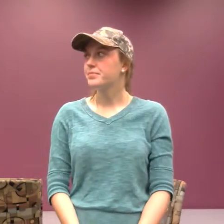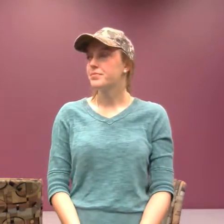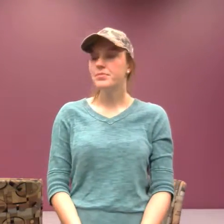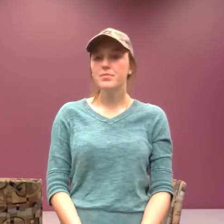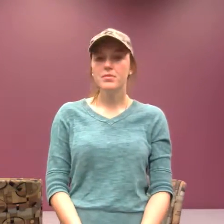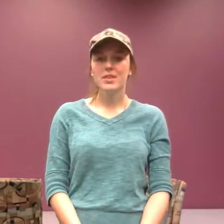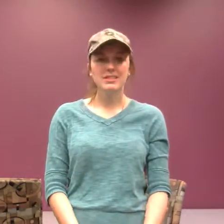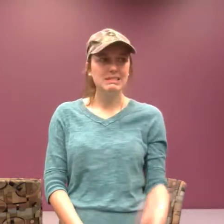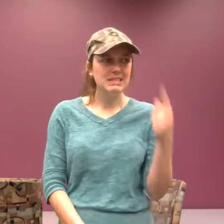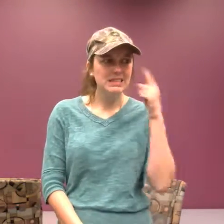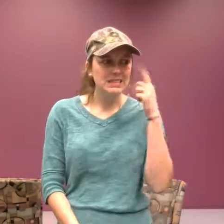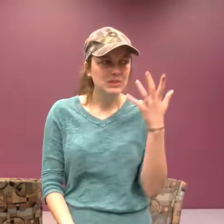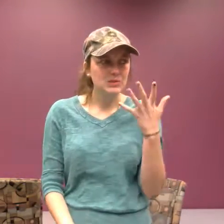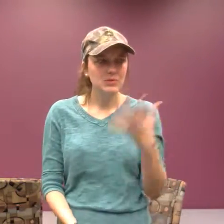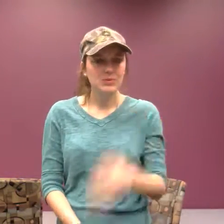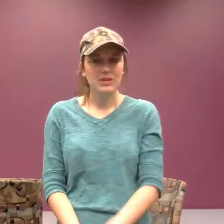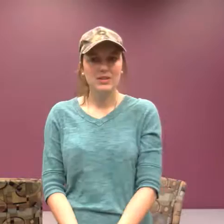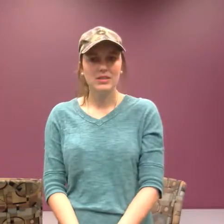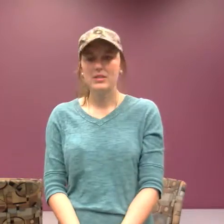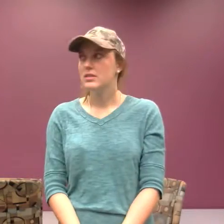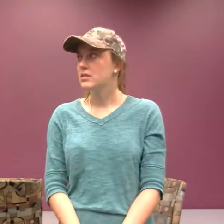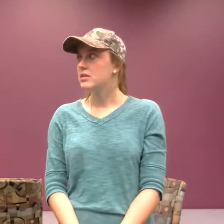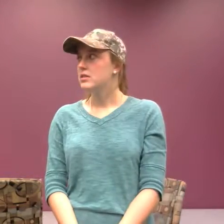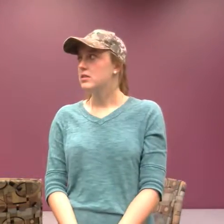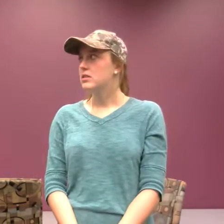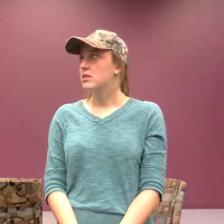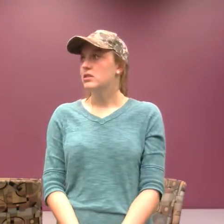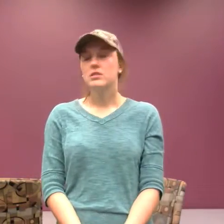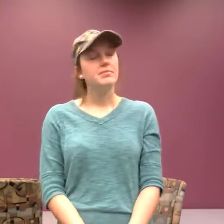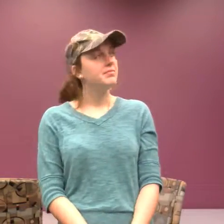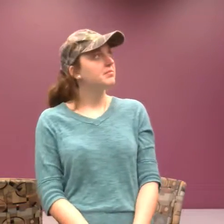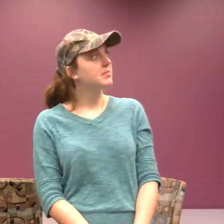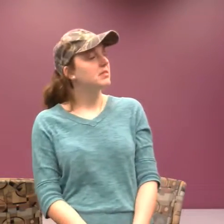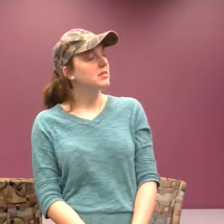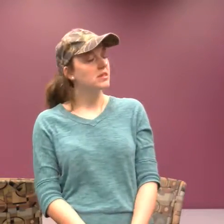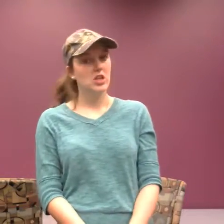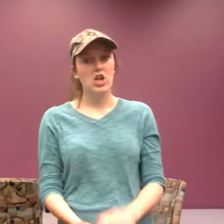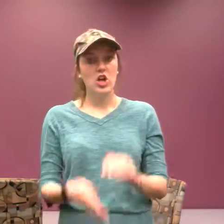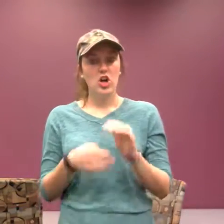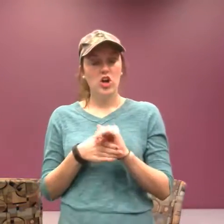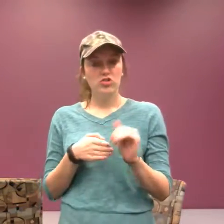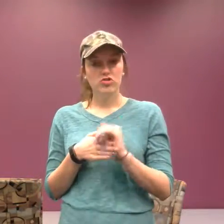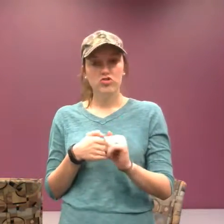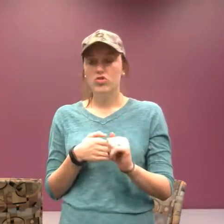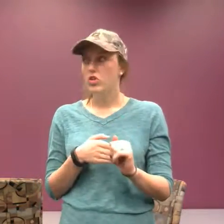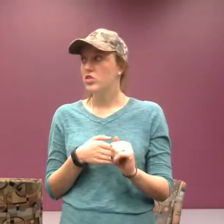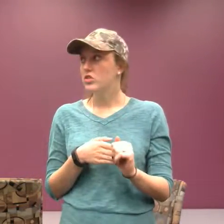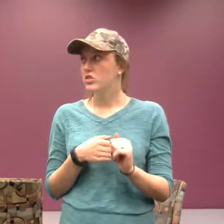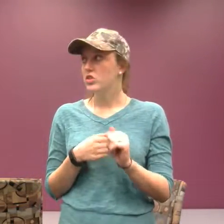What do you think of this? The price of a book is $3 less than twice the price of the tape.